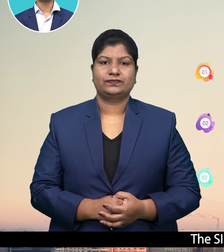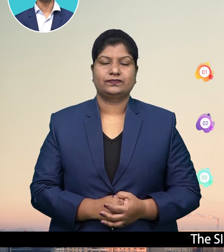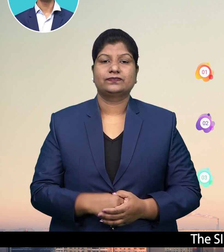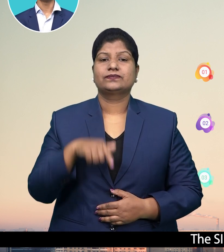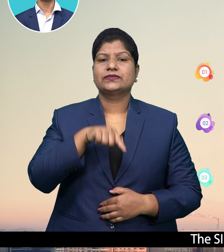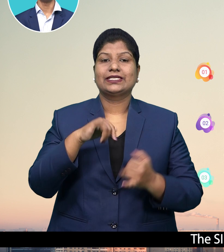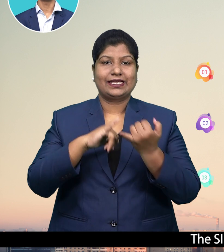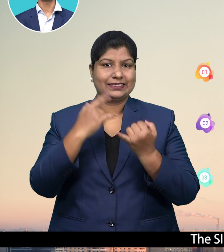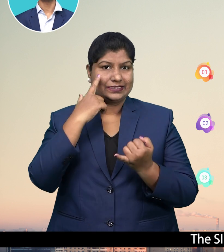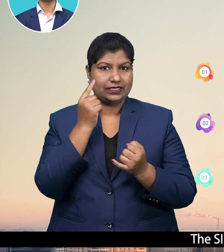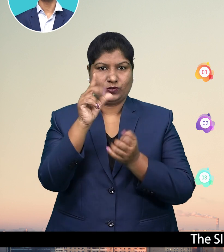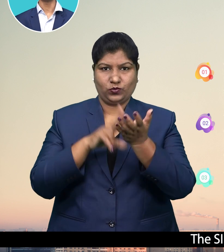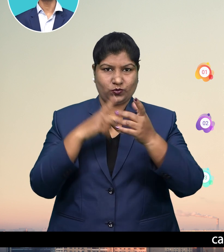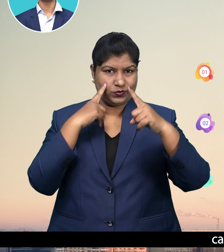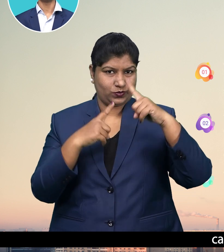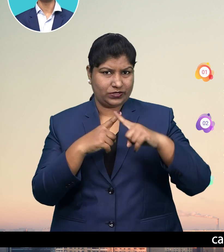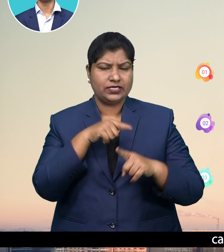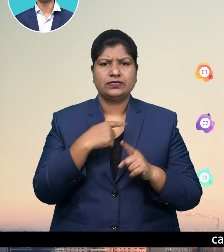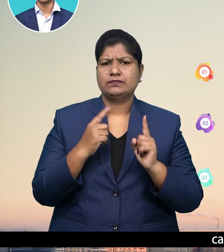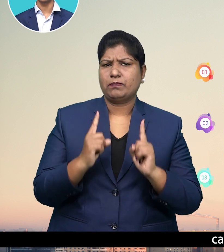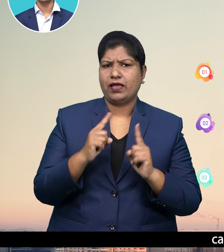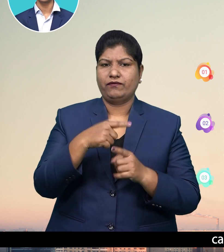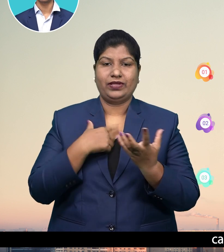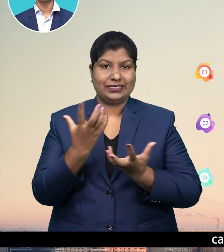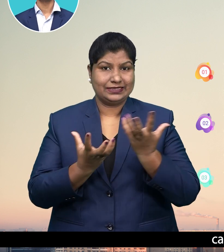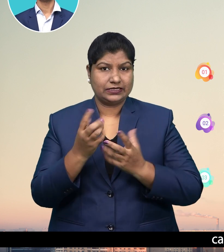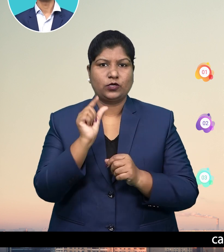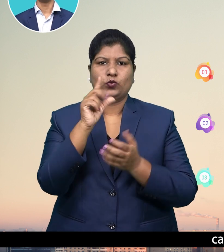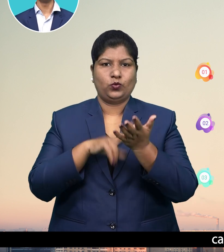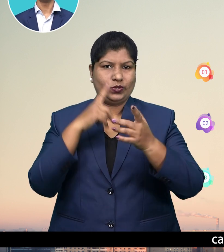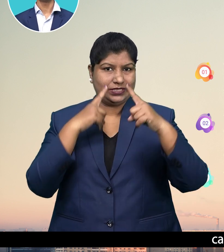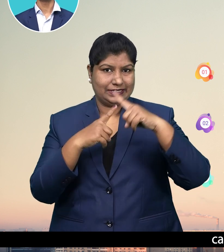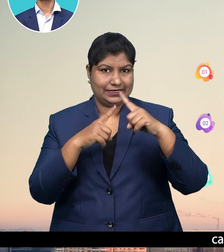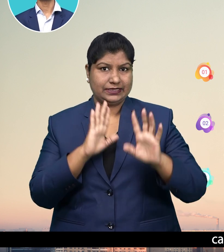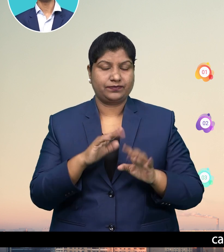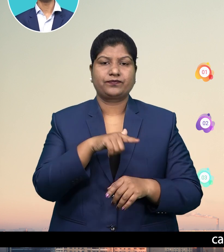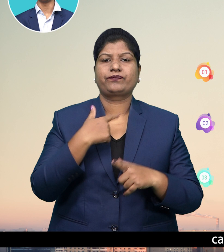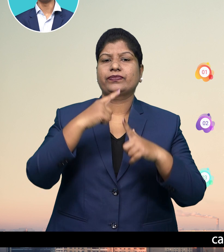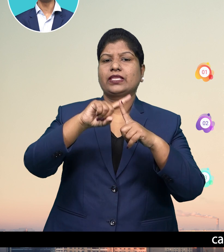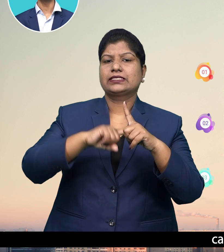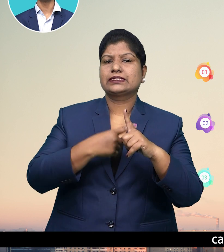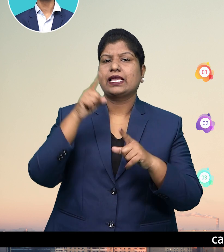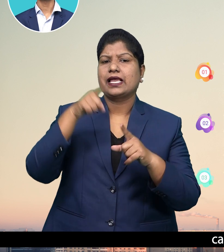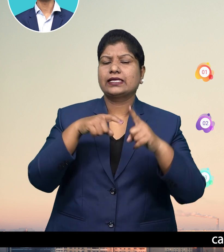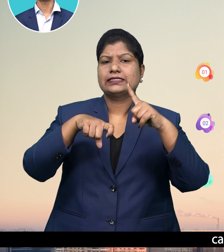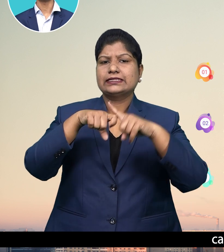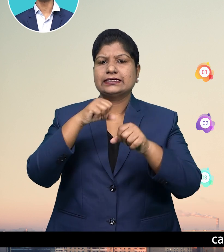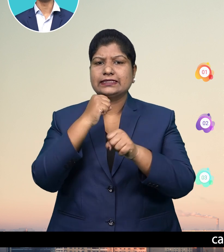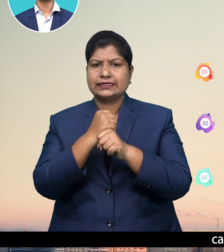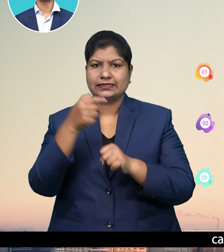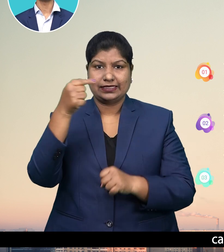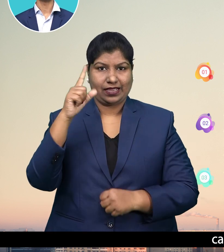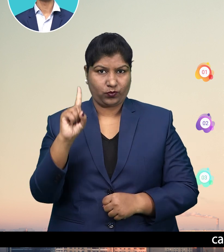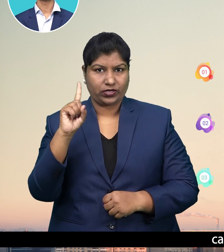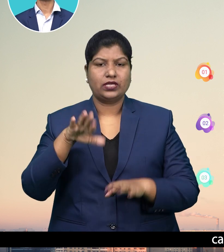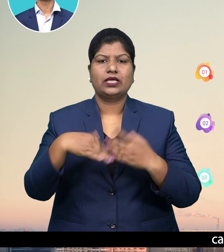The SI unit of specific heat capacity is Joule kg inverse Kelvin